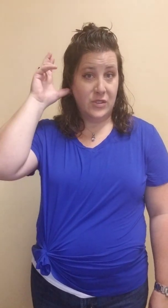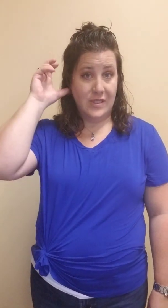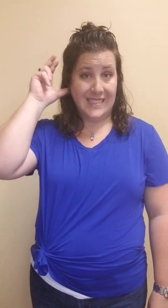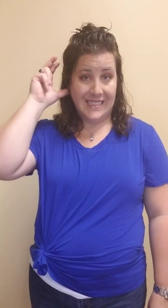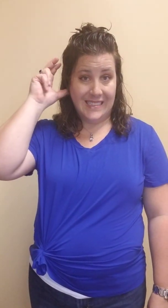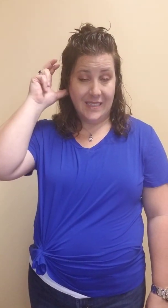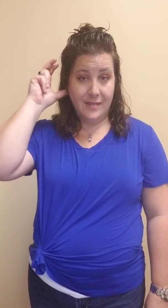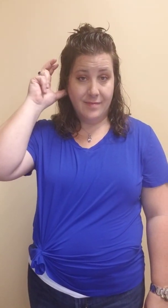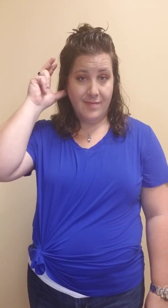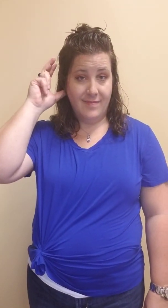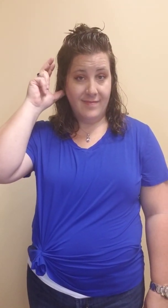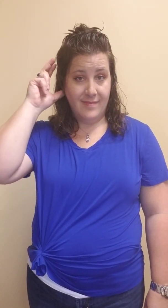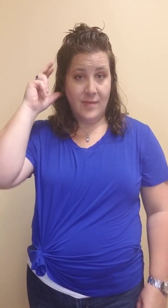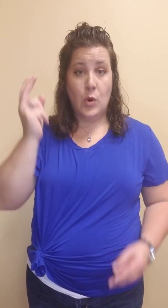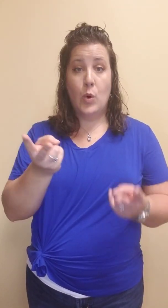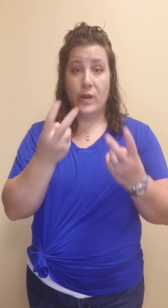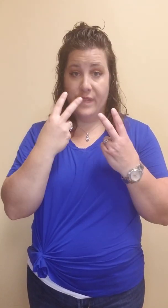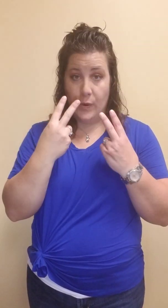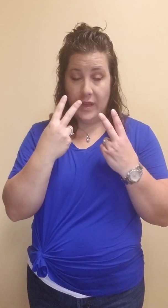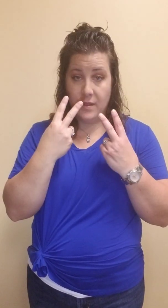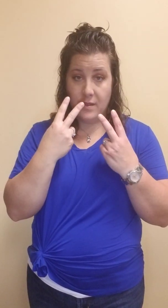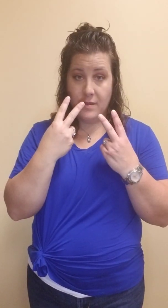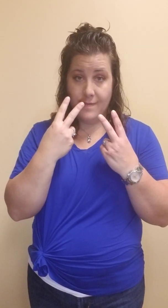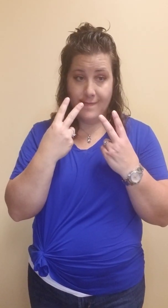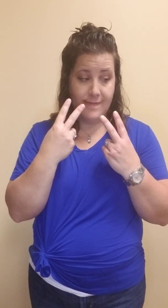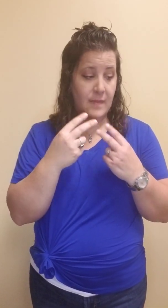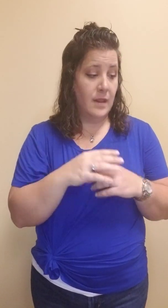students, listen or focus.